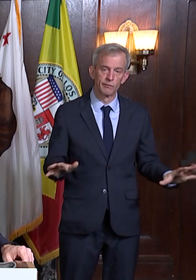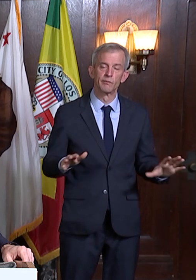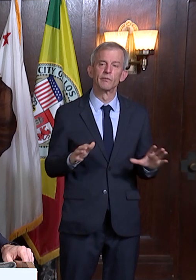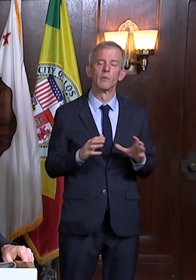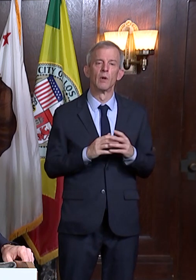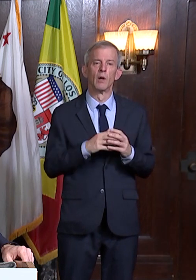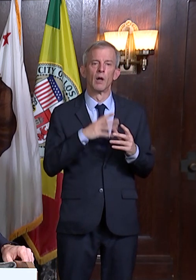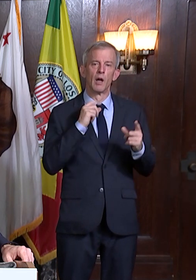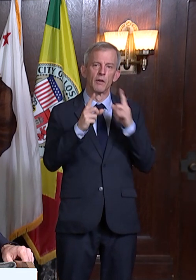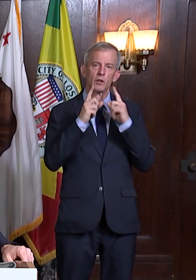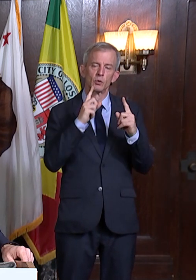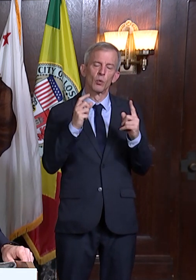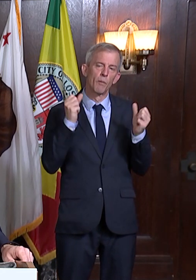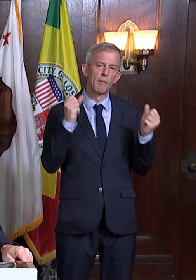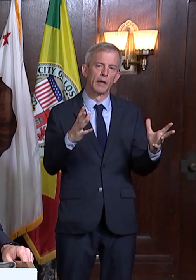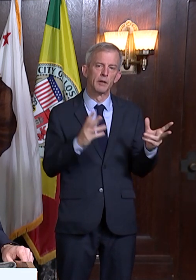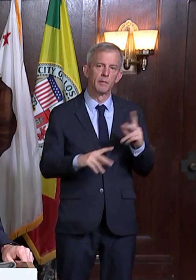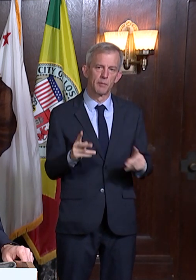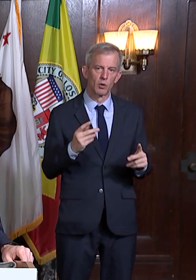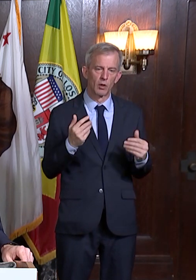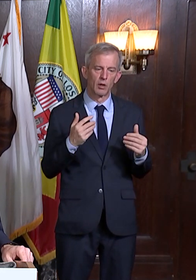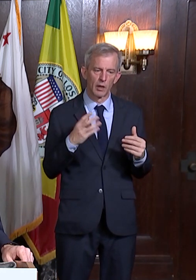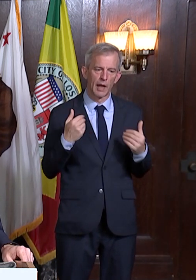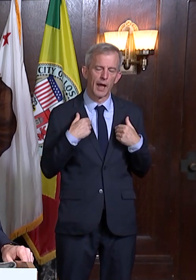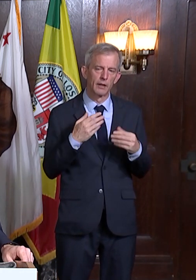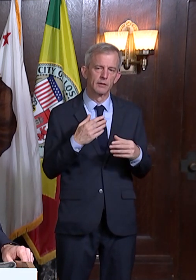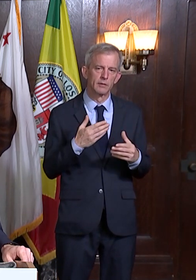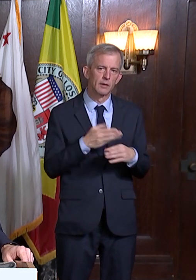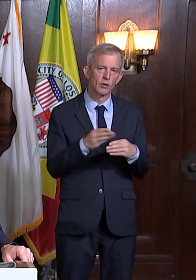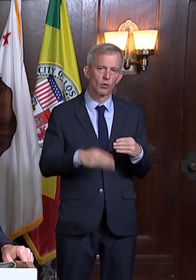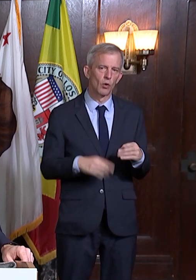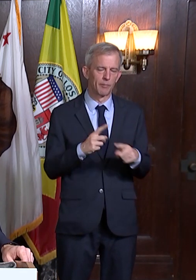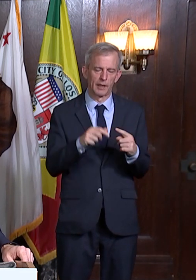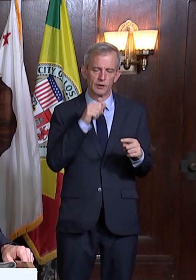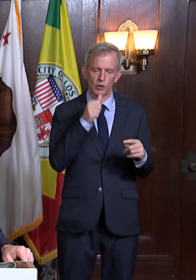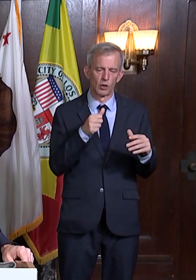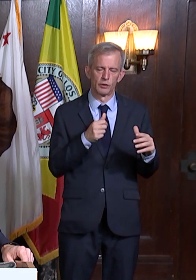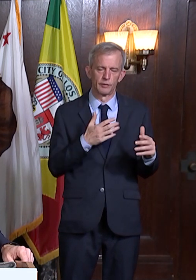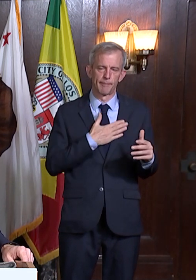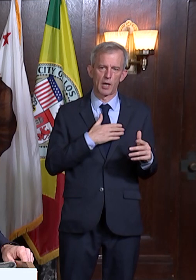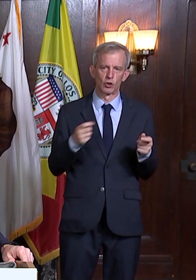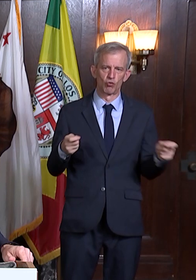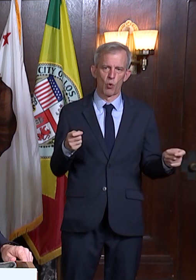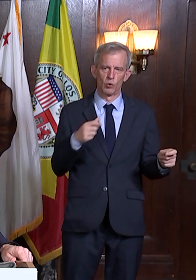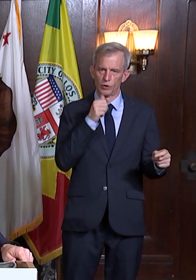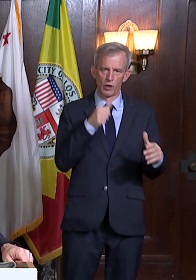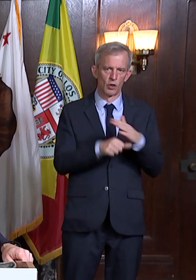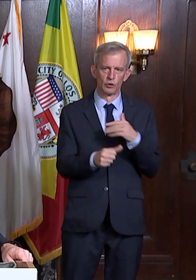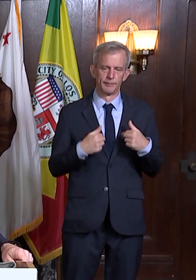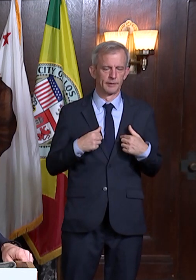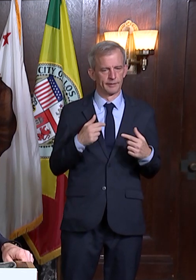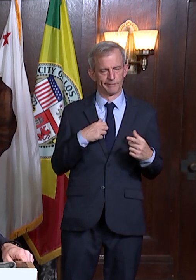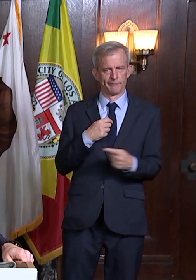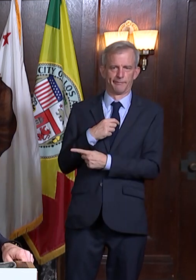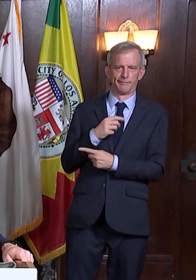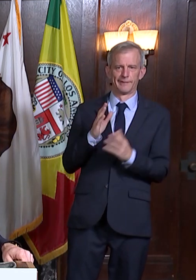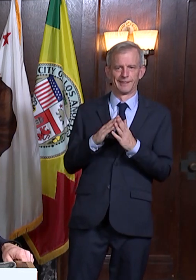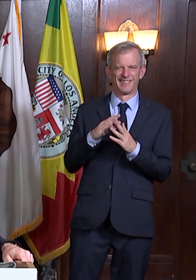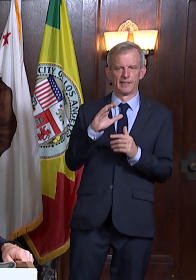had a decent outcome on that. But that is not under my control. I haven't looked at it myself, and that would be directed to the city attorney.